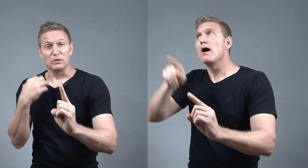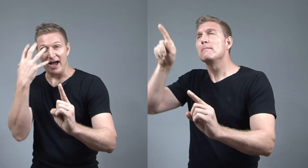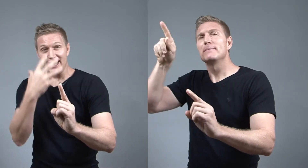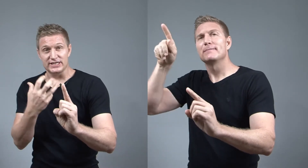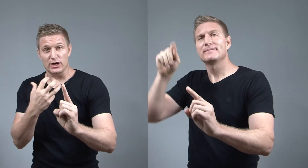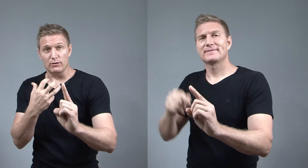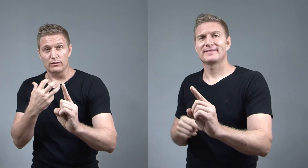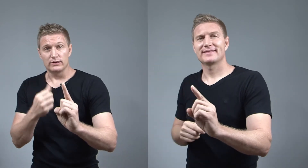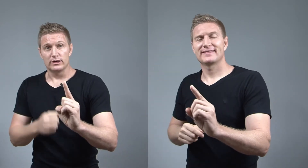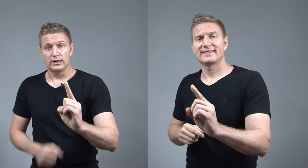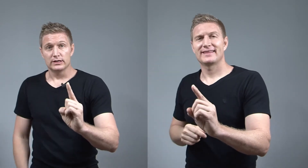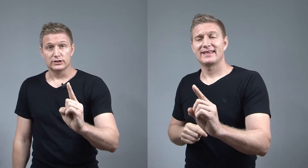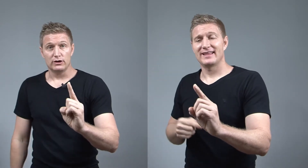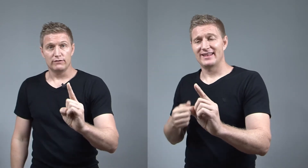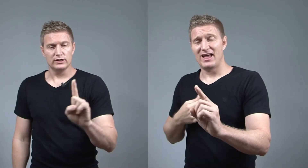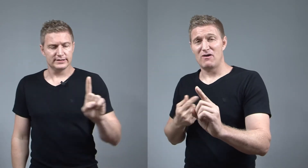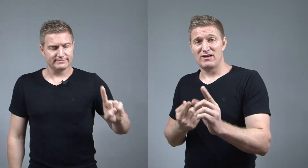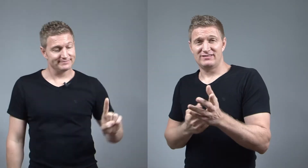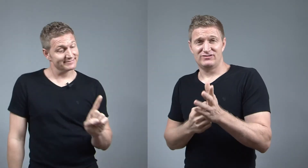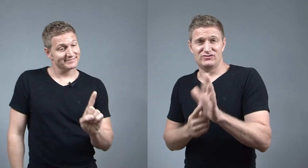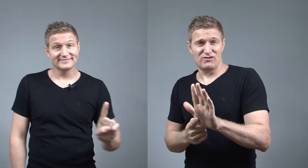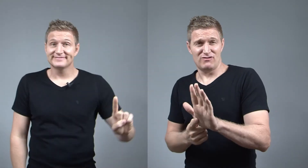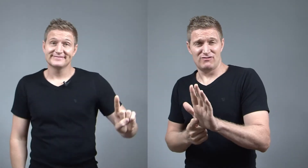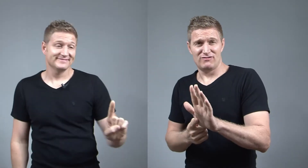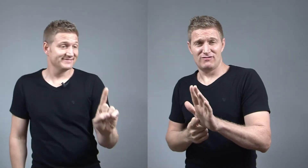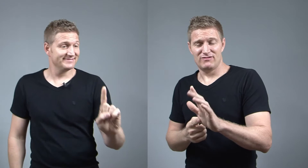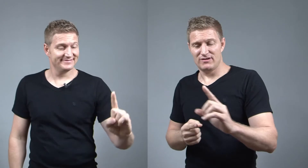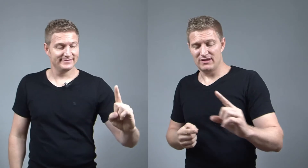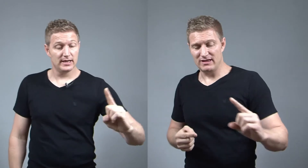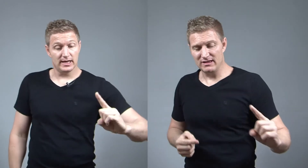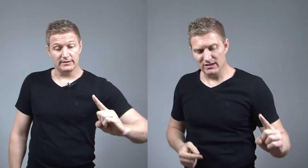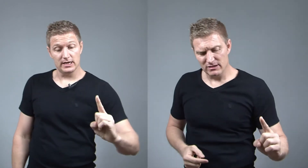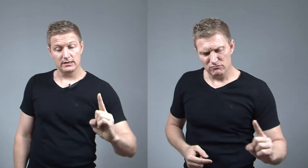I show. So first, and then,